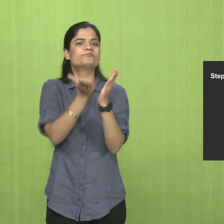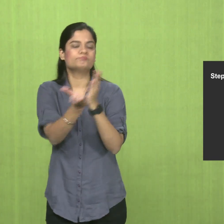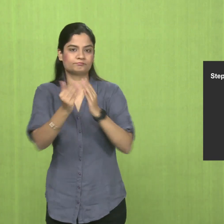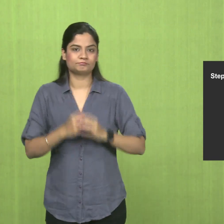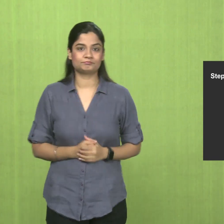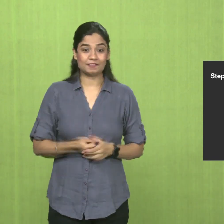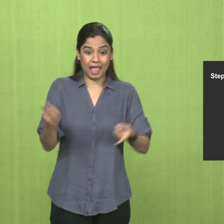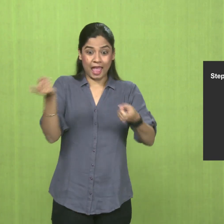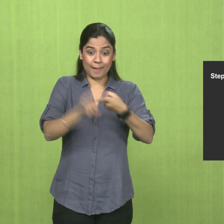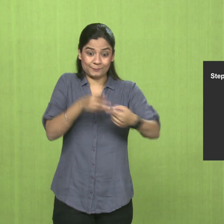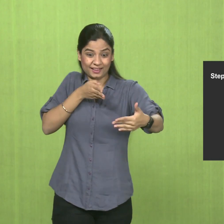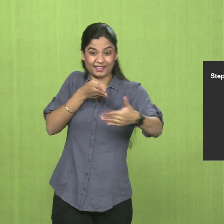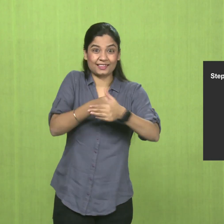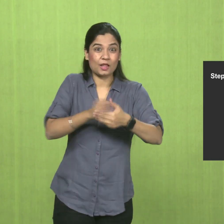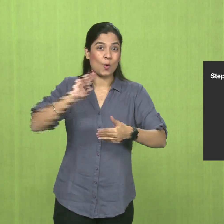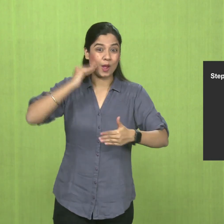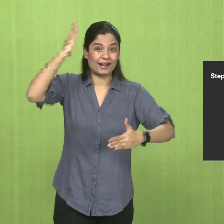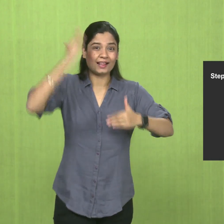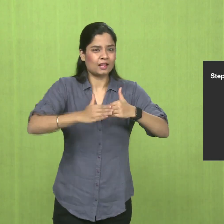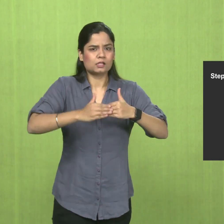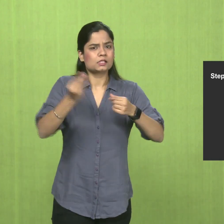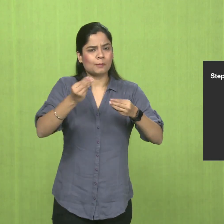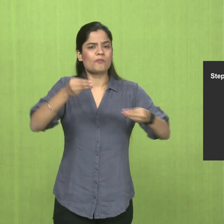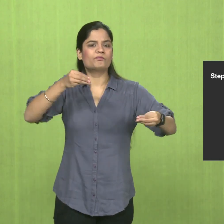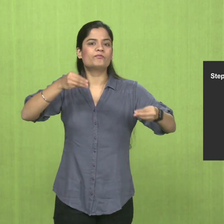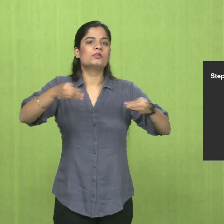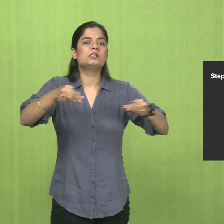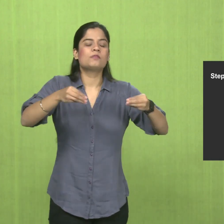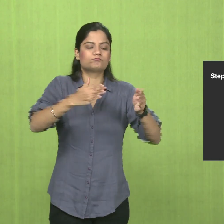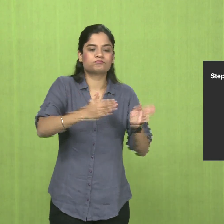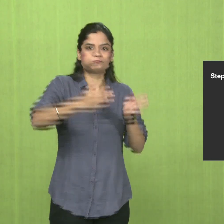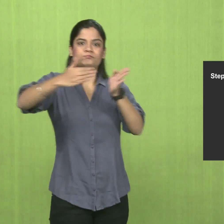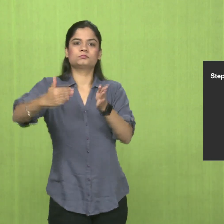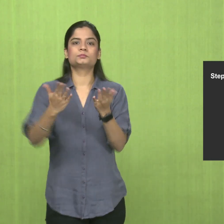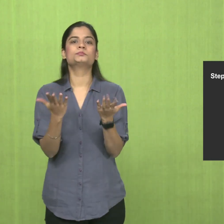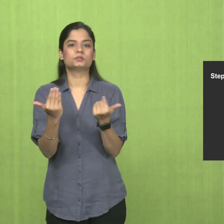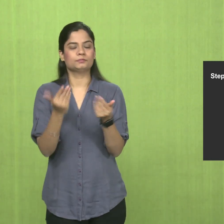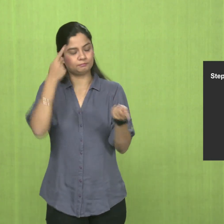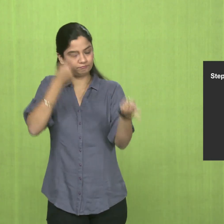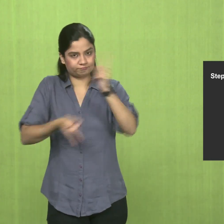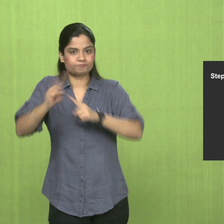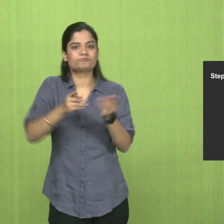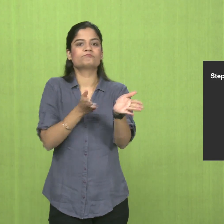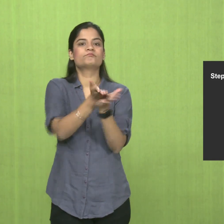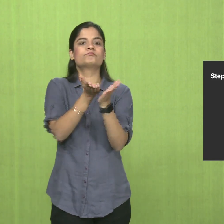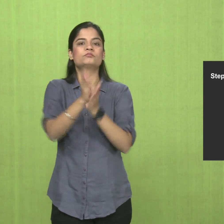changing to the alternatives as per the plan, and it also involves a concept of